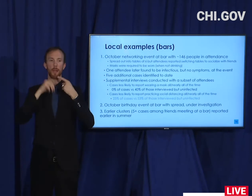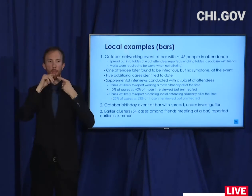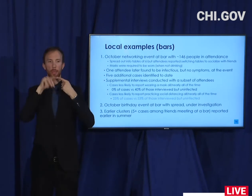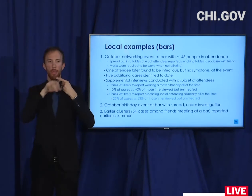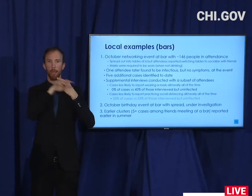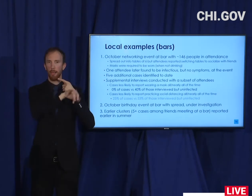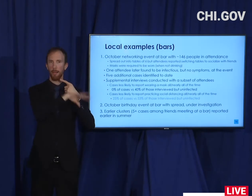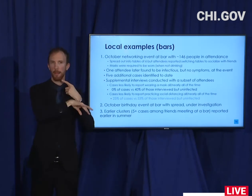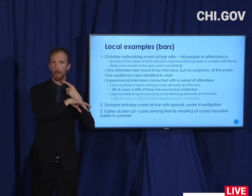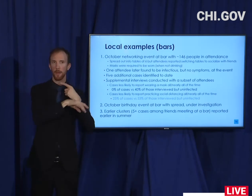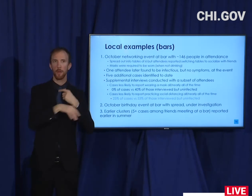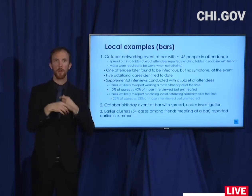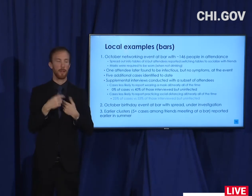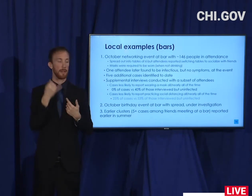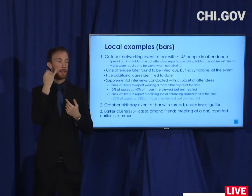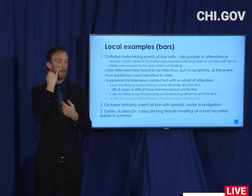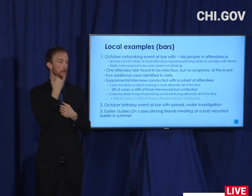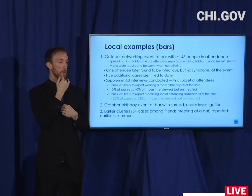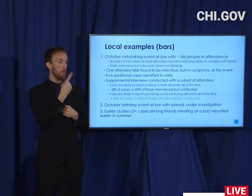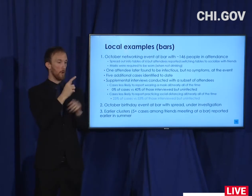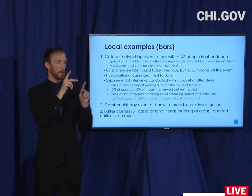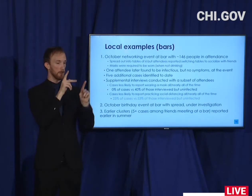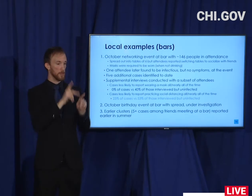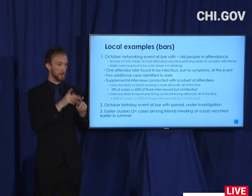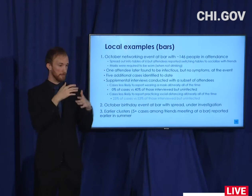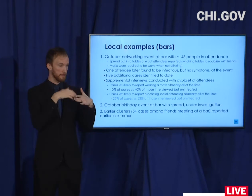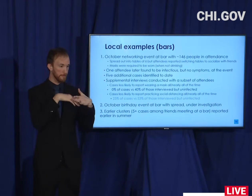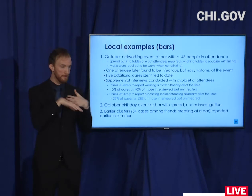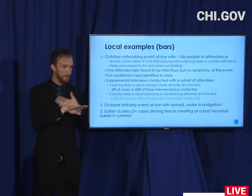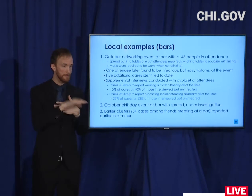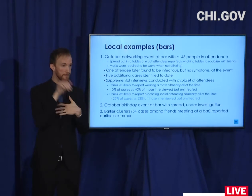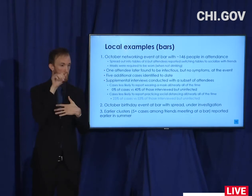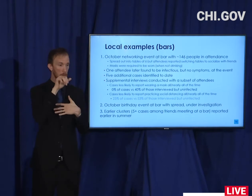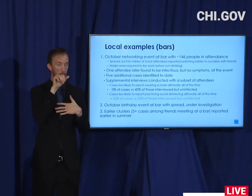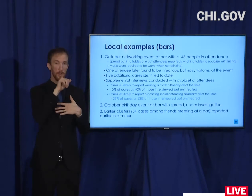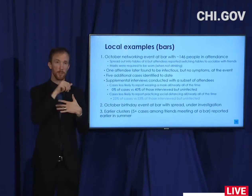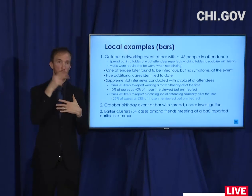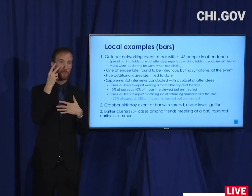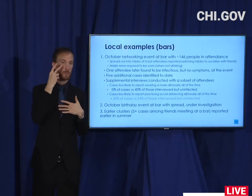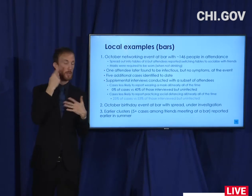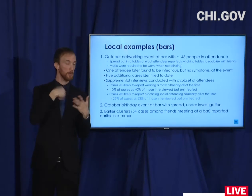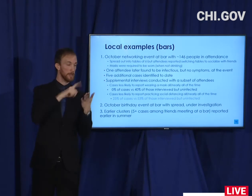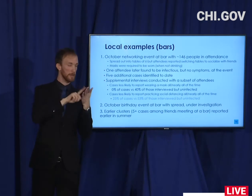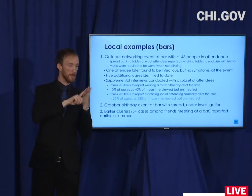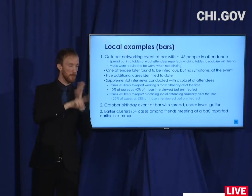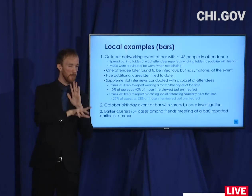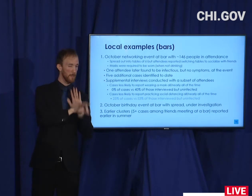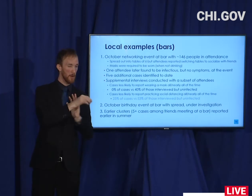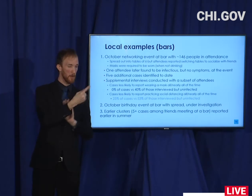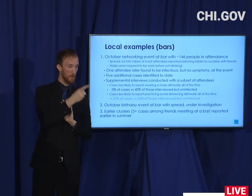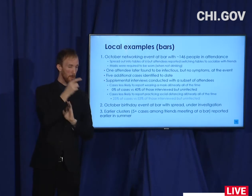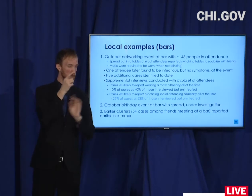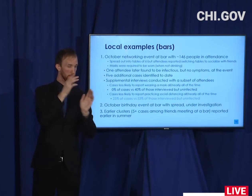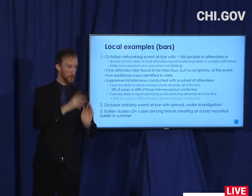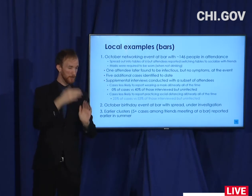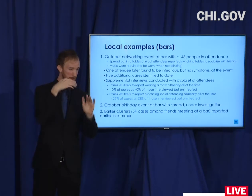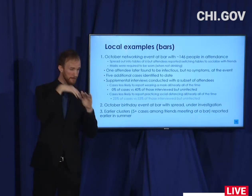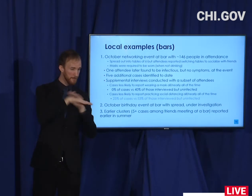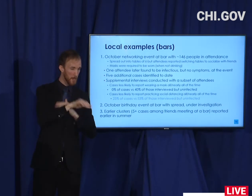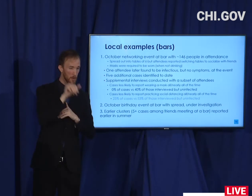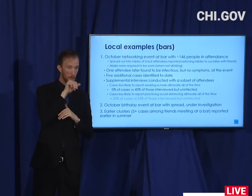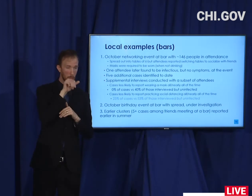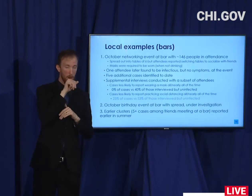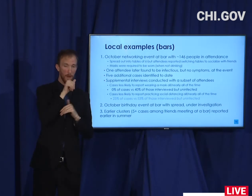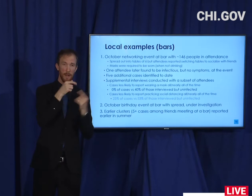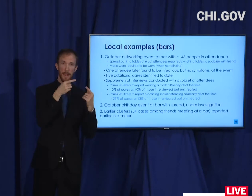symptoms. We've already had 5 additional cases identified to date, and we're still following up. And when we talked, we did a case control where we